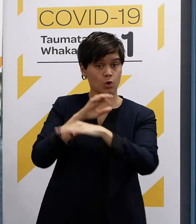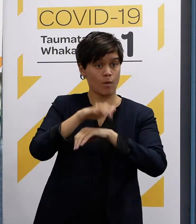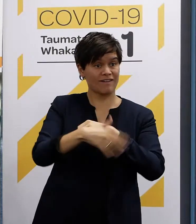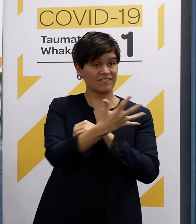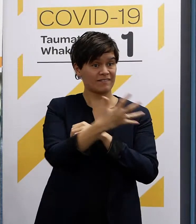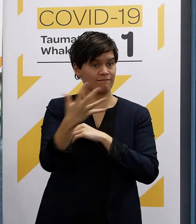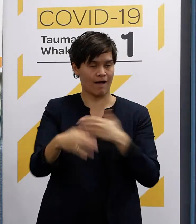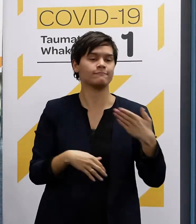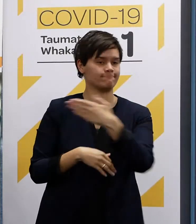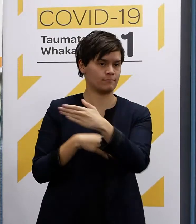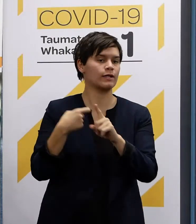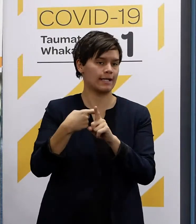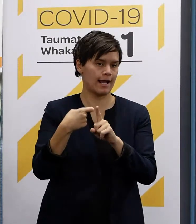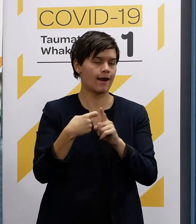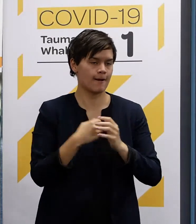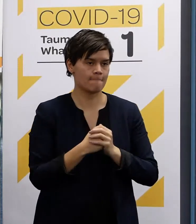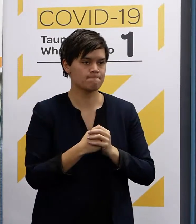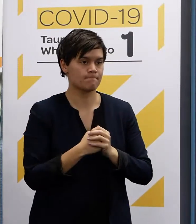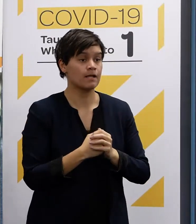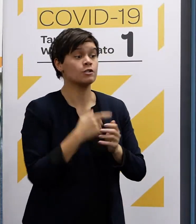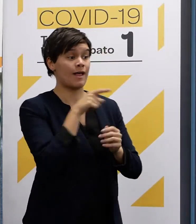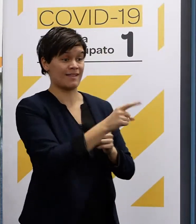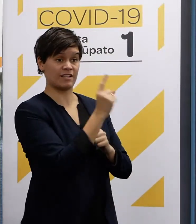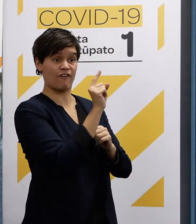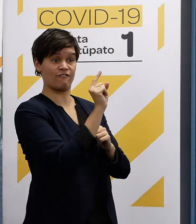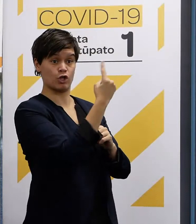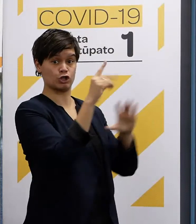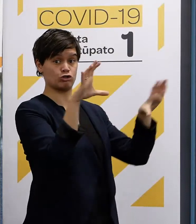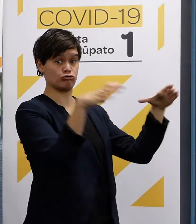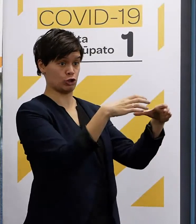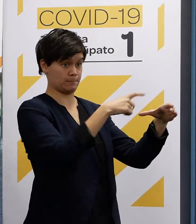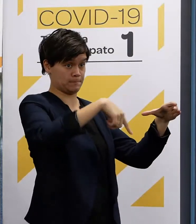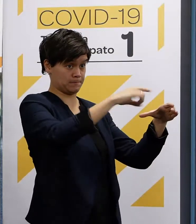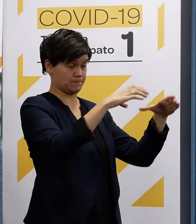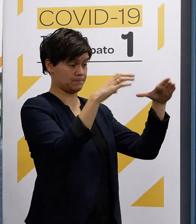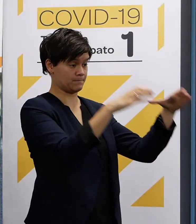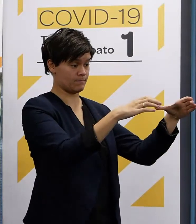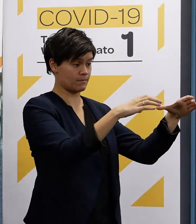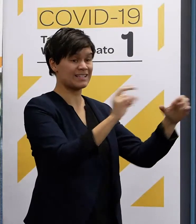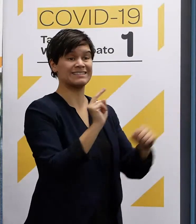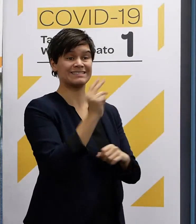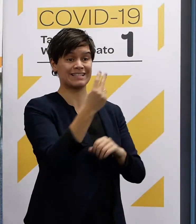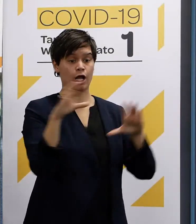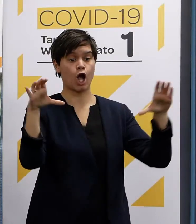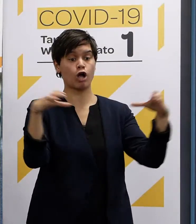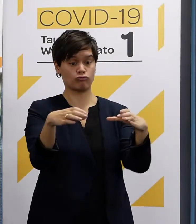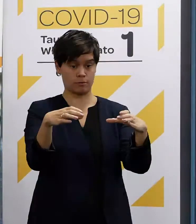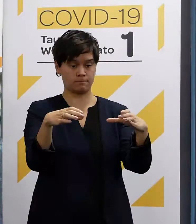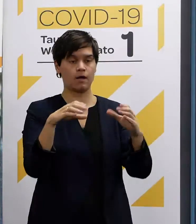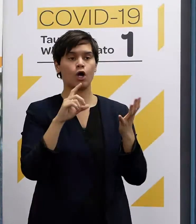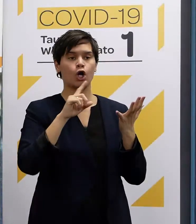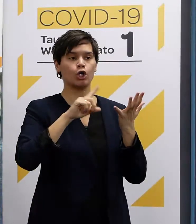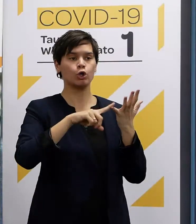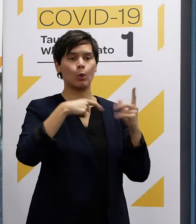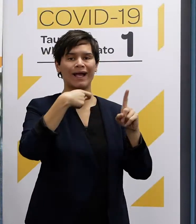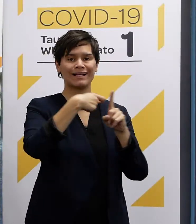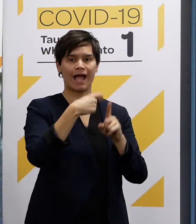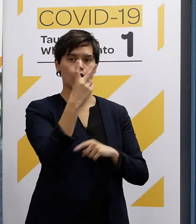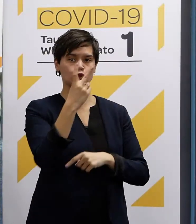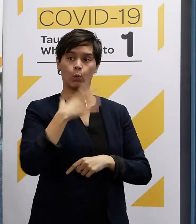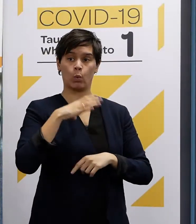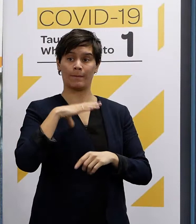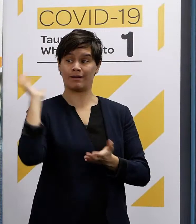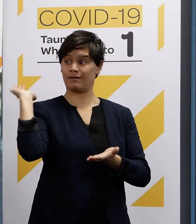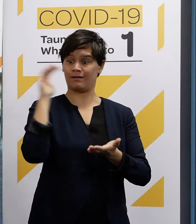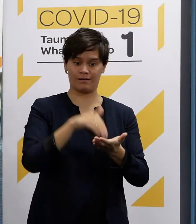going back to the U cases, the next group we went to were those who may have been in proximity with the 2 women who had returned from the